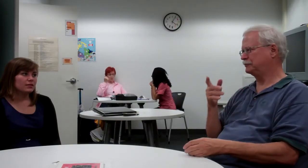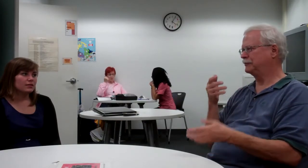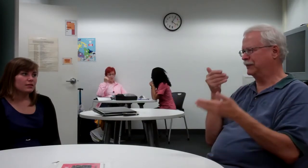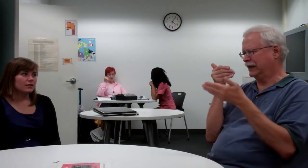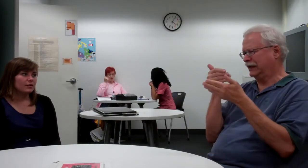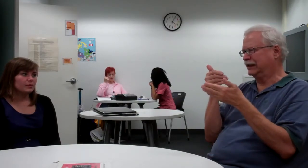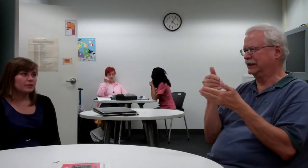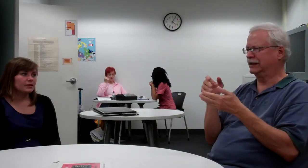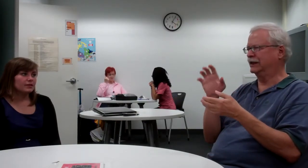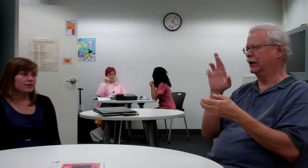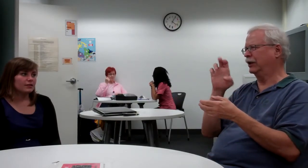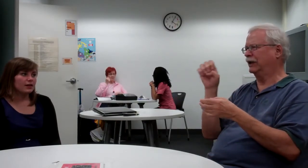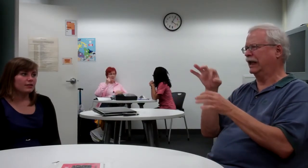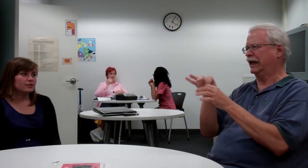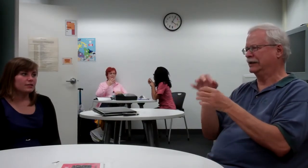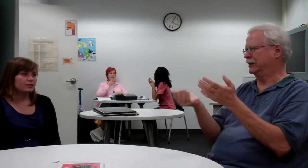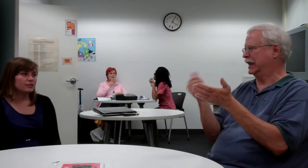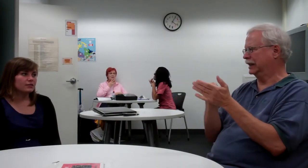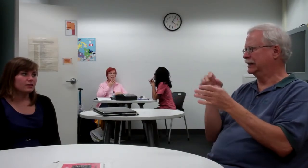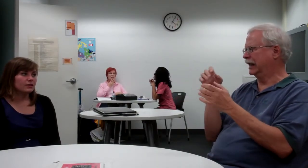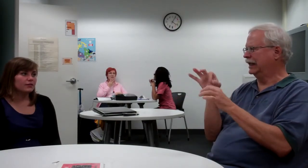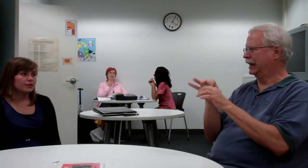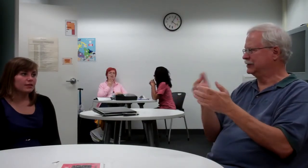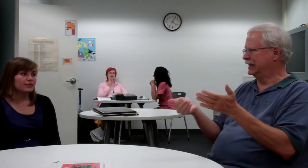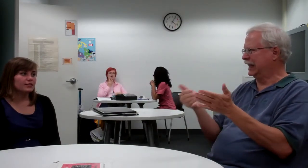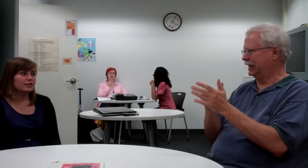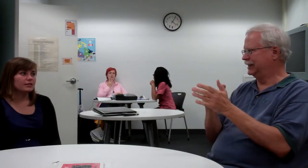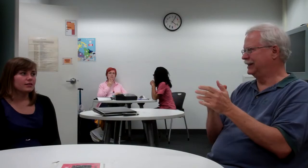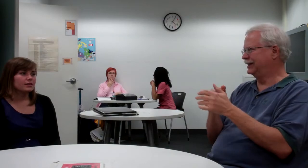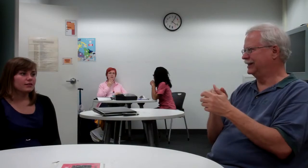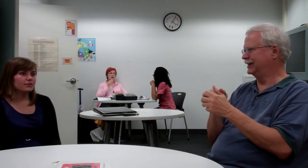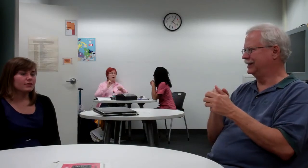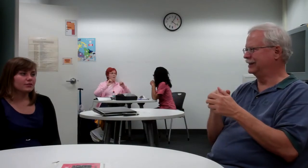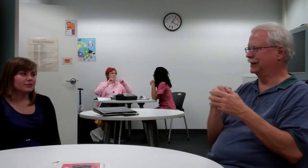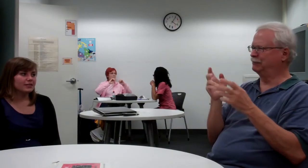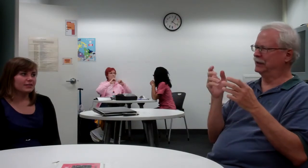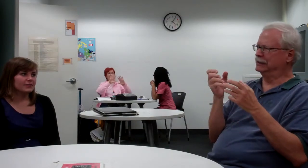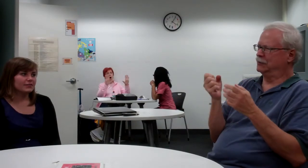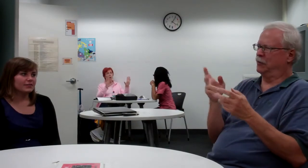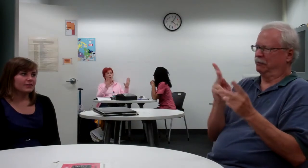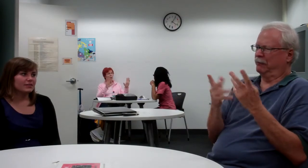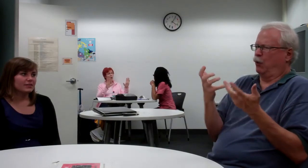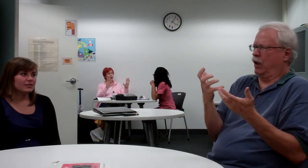There are a lot of people in Congress getting reelected over and over again.